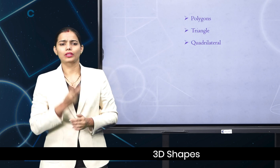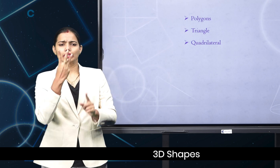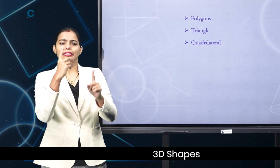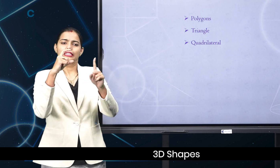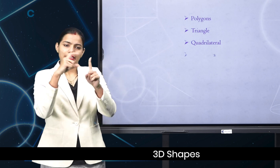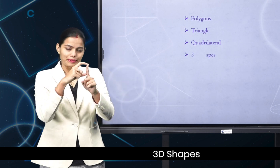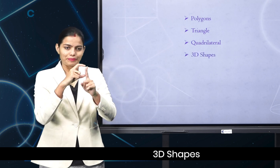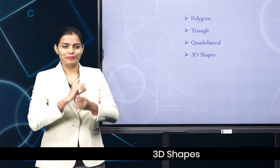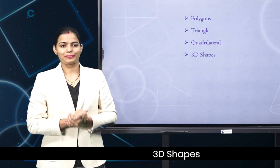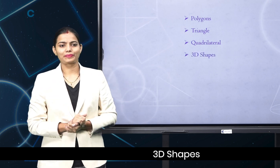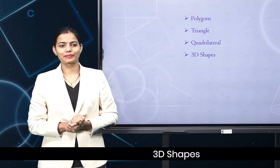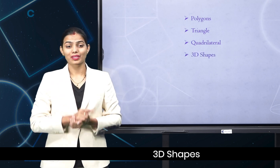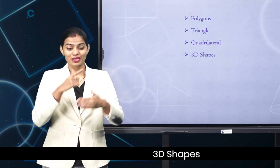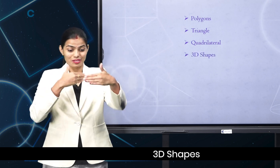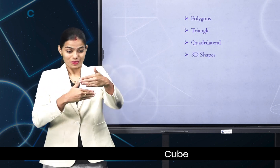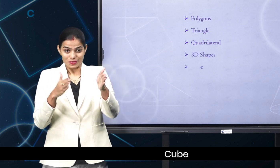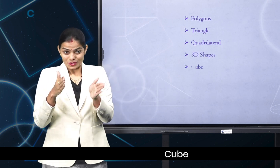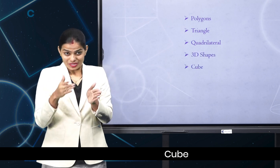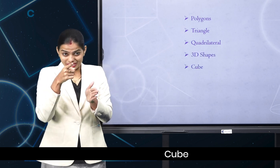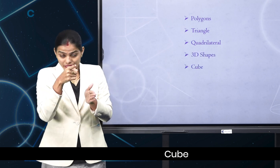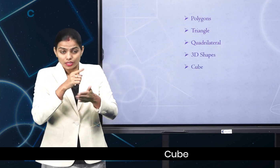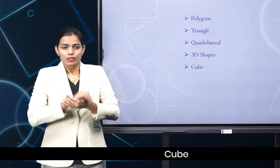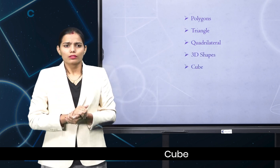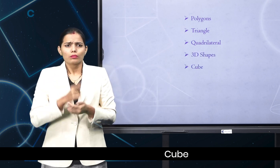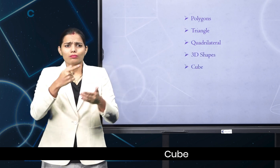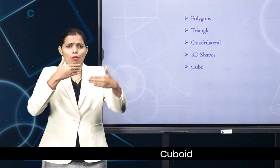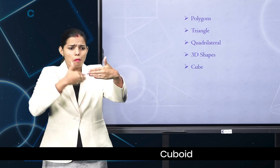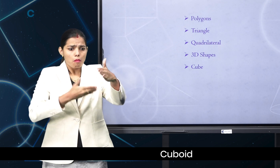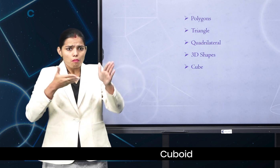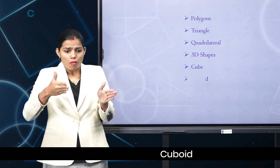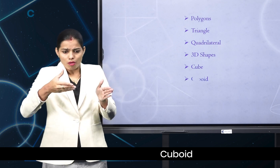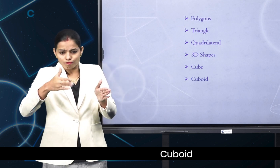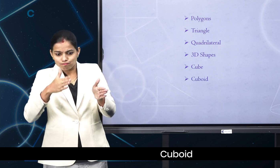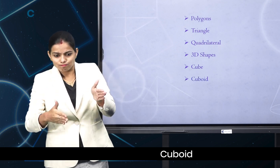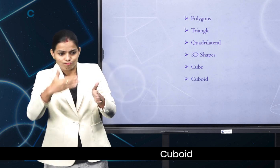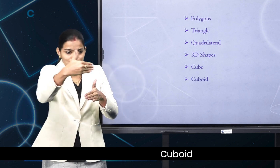3D shapes, cube, cuboid,